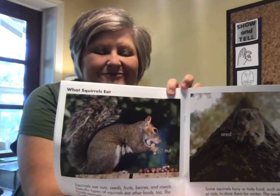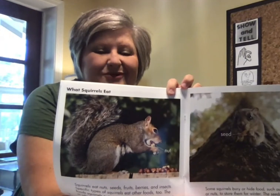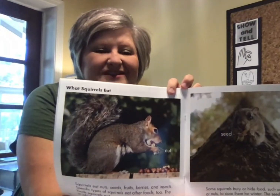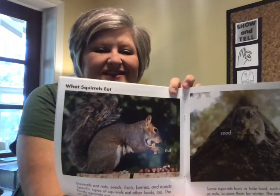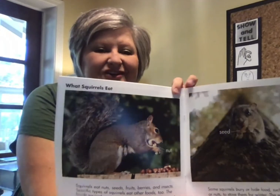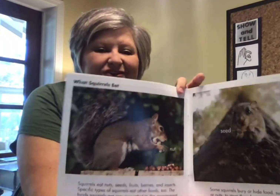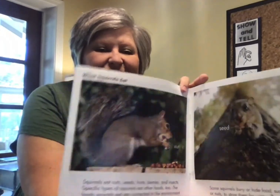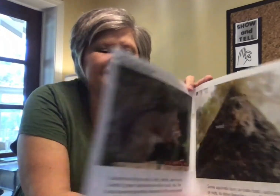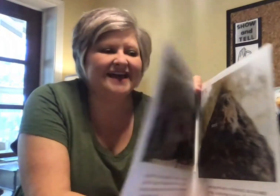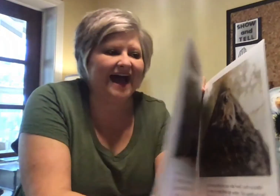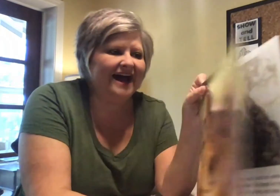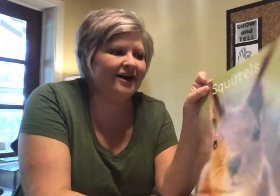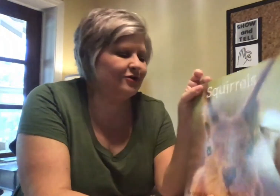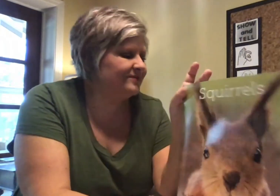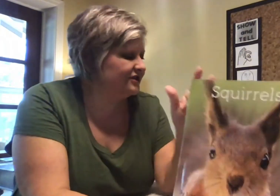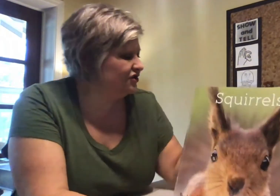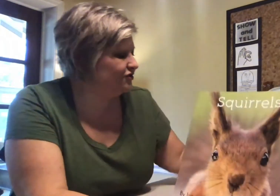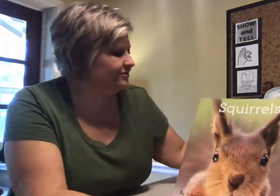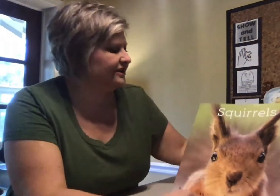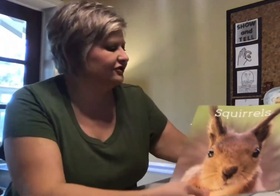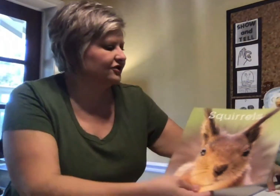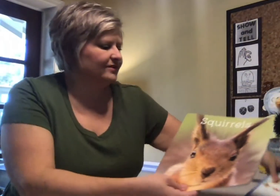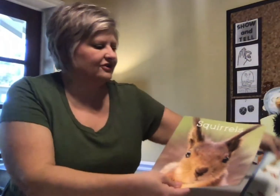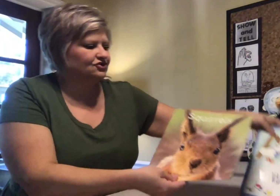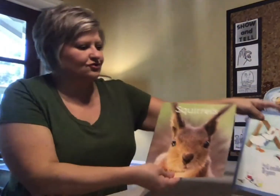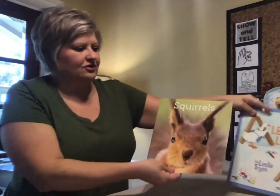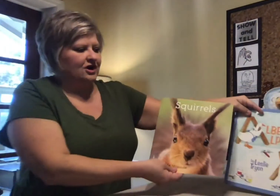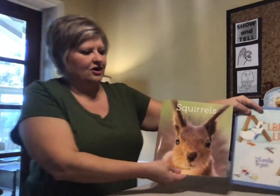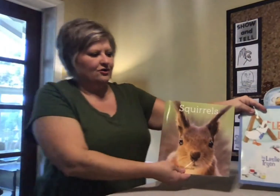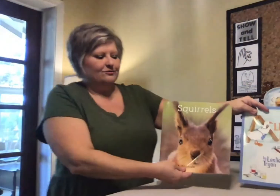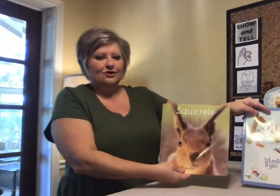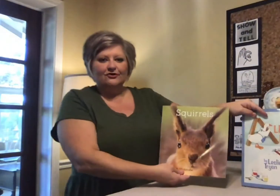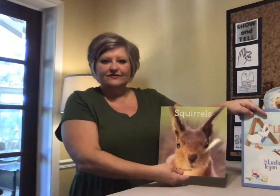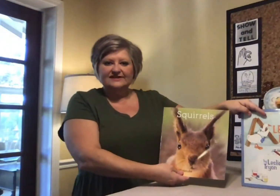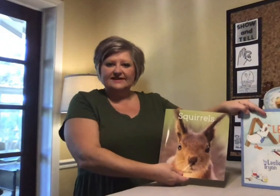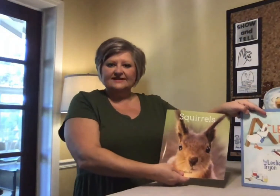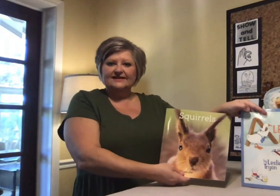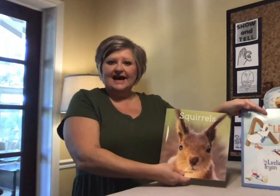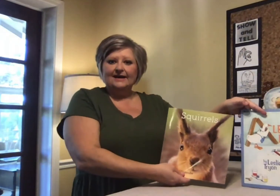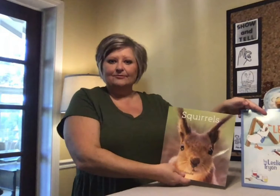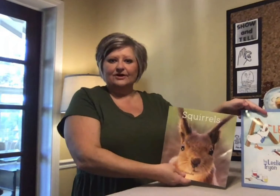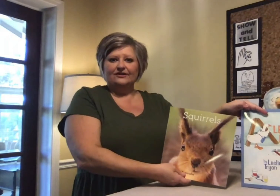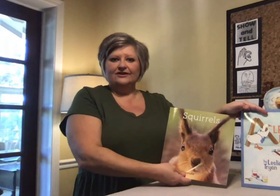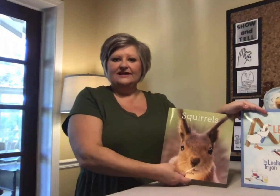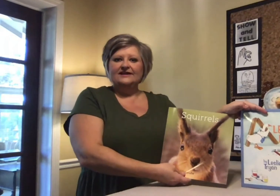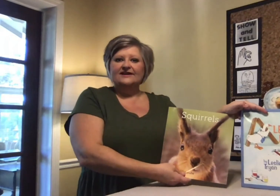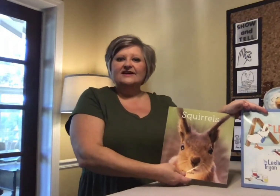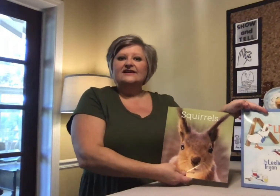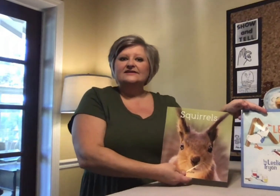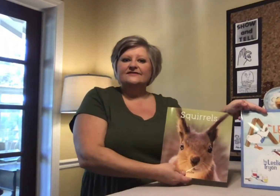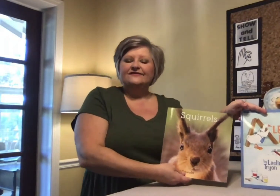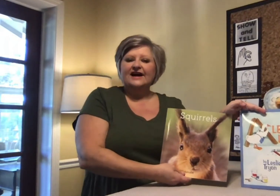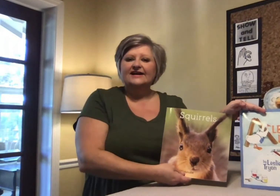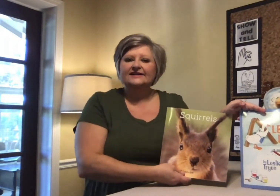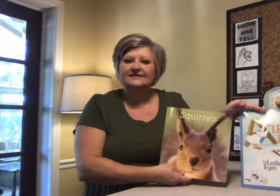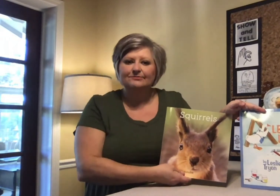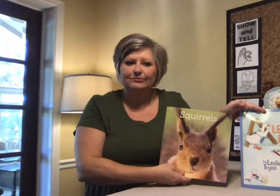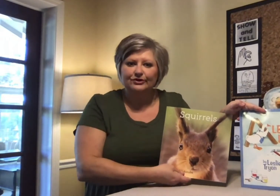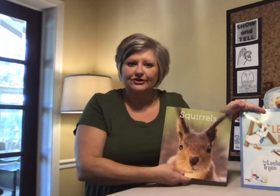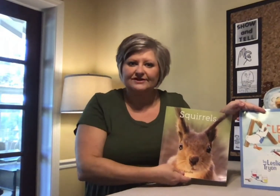Boys and girls, I hope that you can look around your home or visit the library to find books